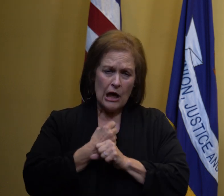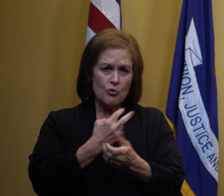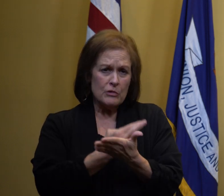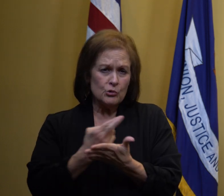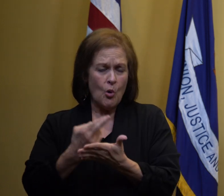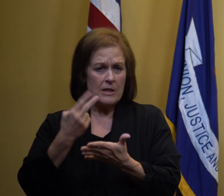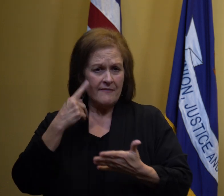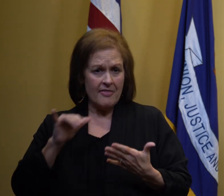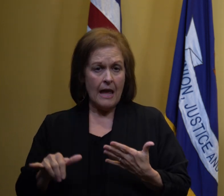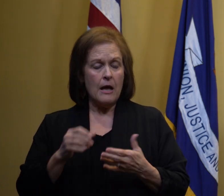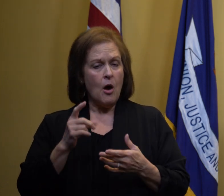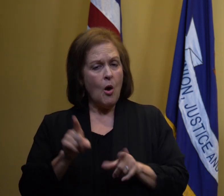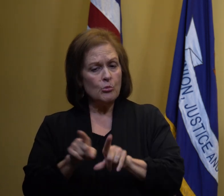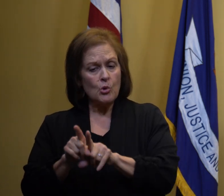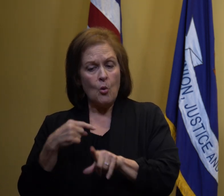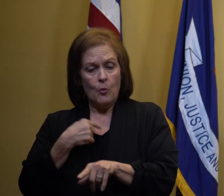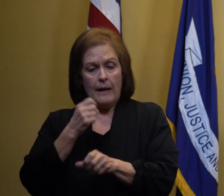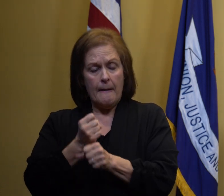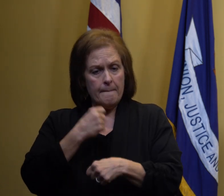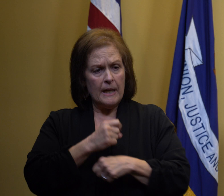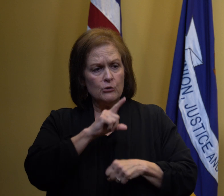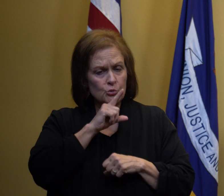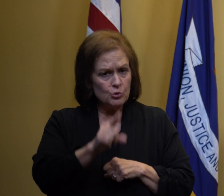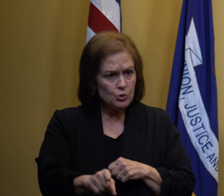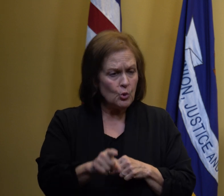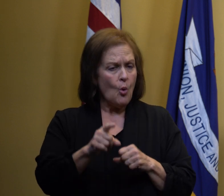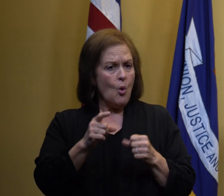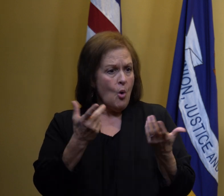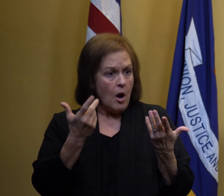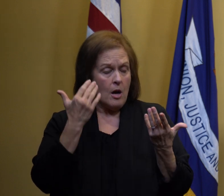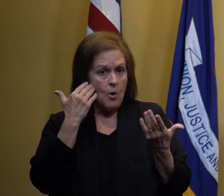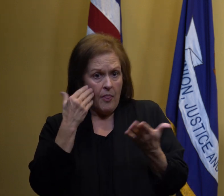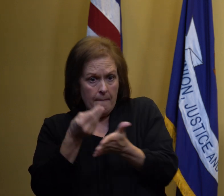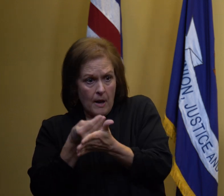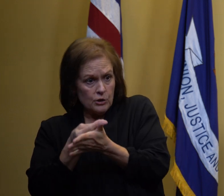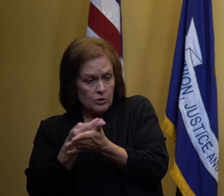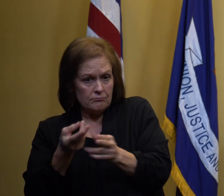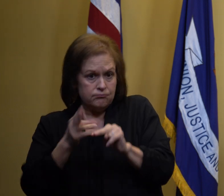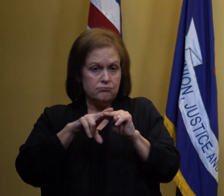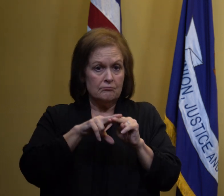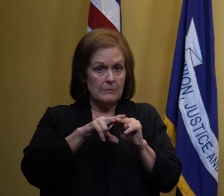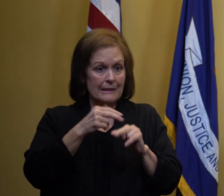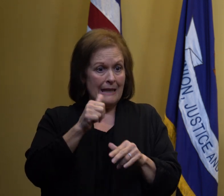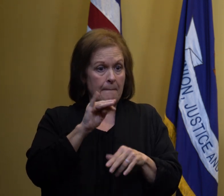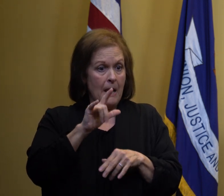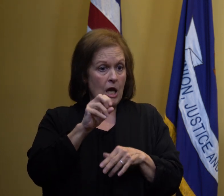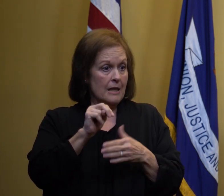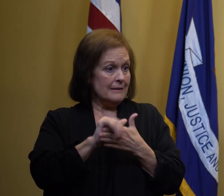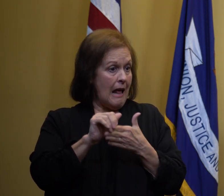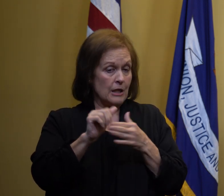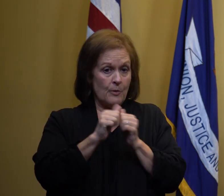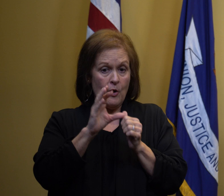but also making sure that we boosted the budget of code enforcement by $10 million. And this is something that